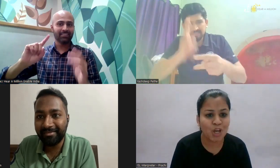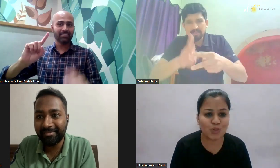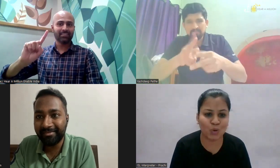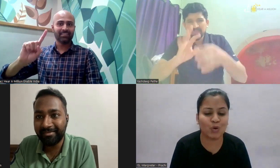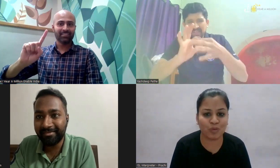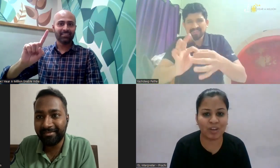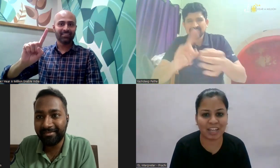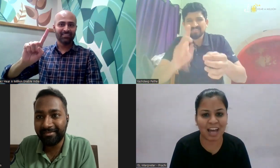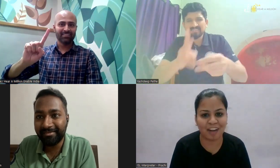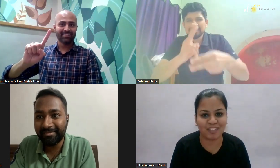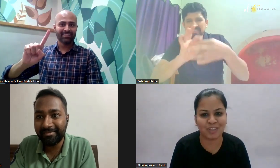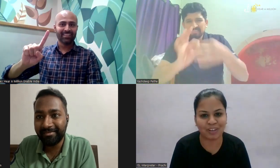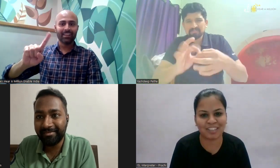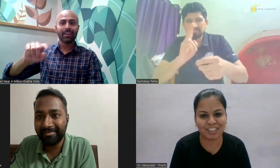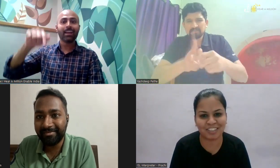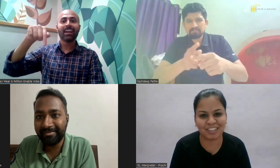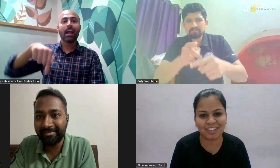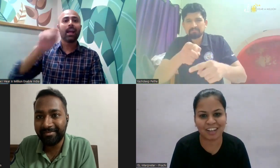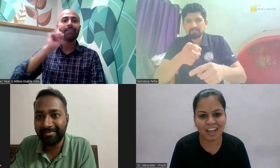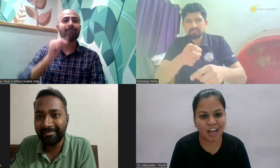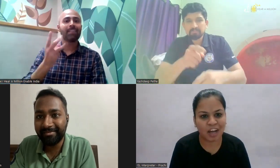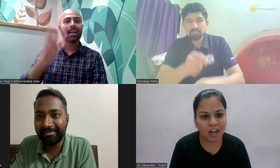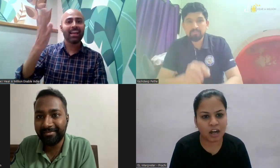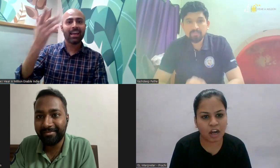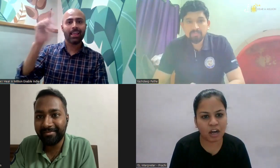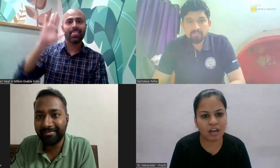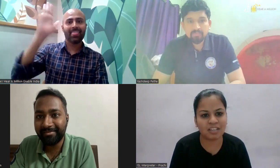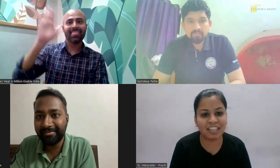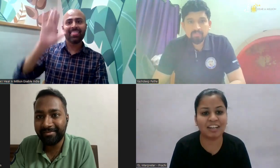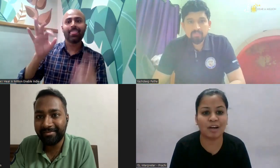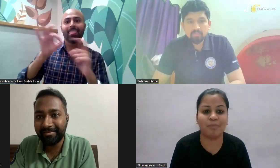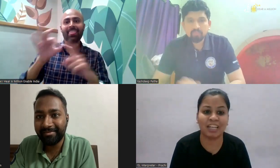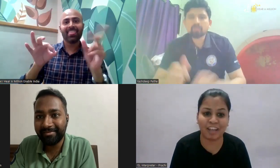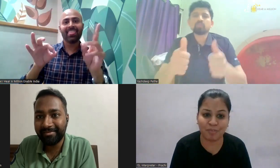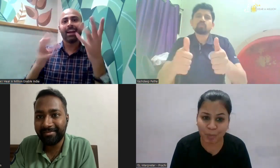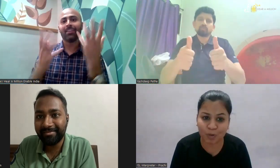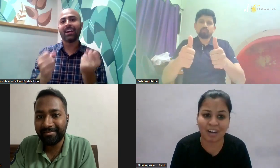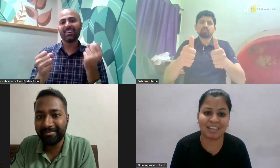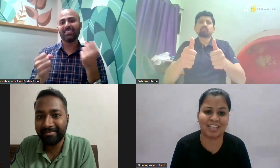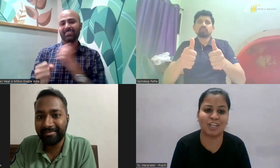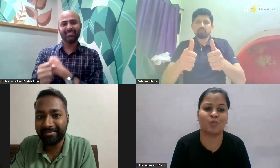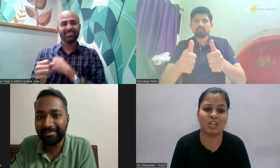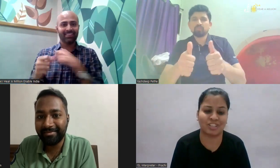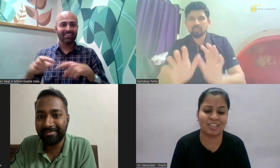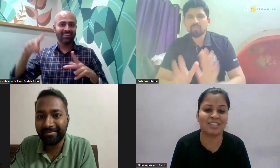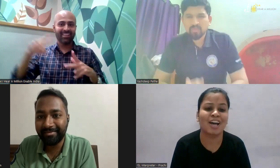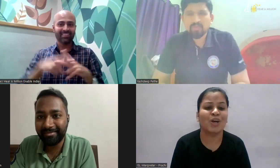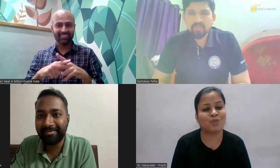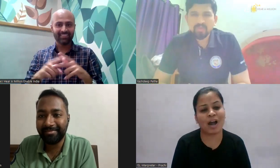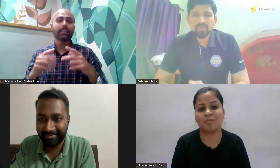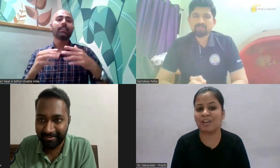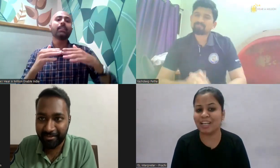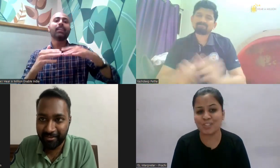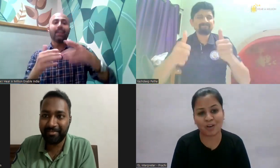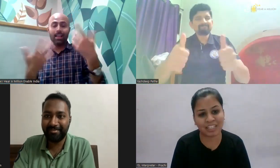time, so we can have the short discussion. See, there are many deaf people who are raising the questions.